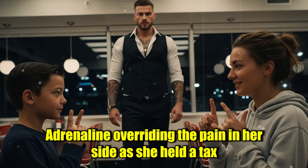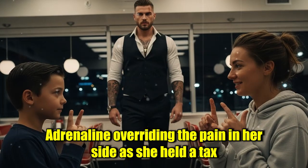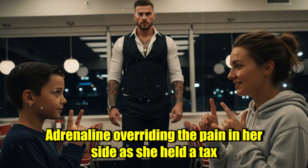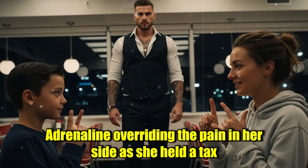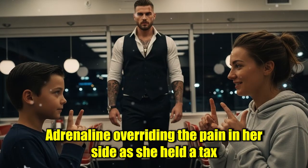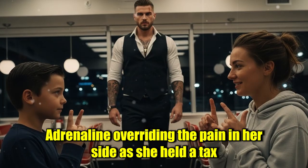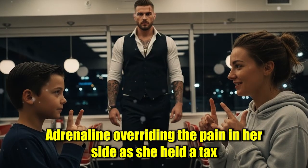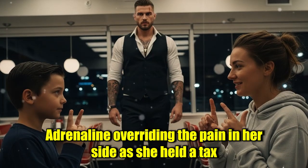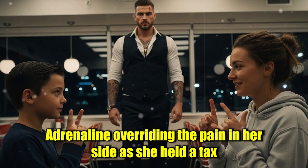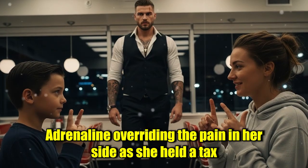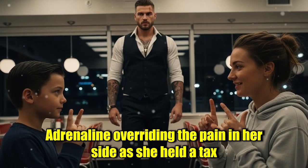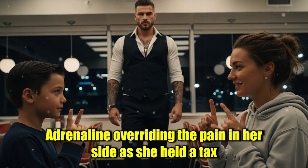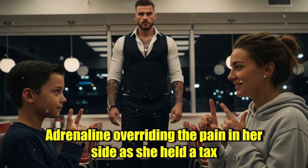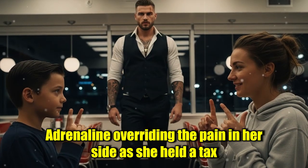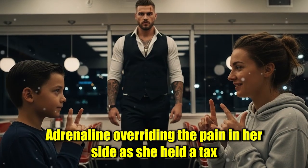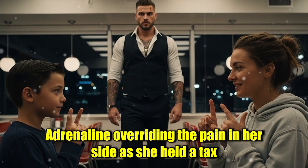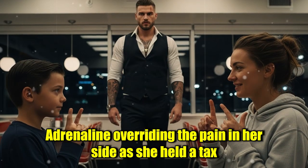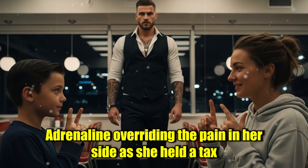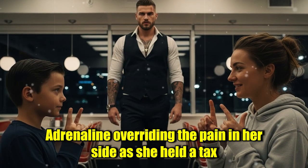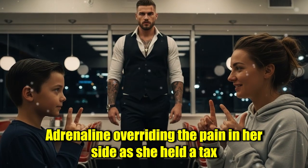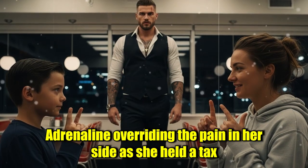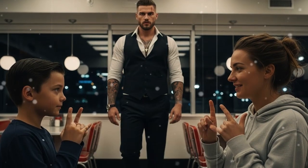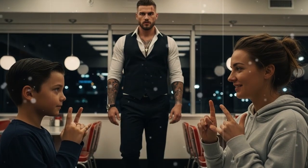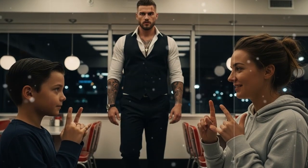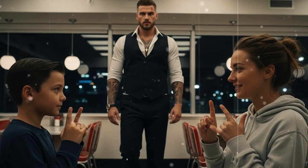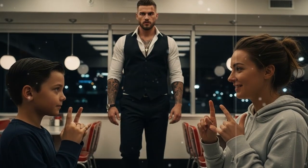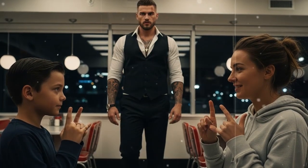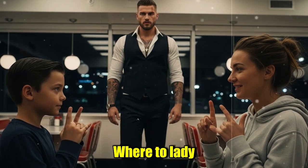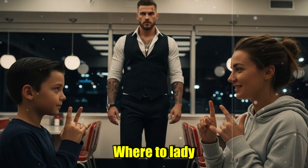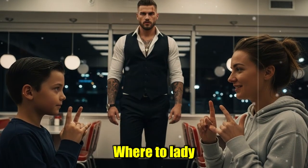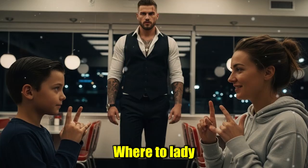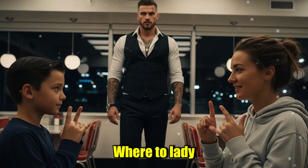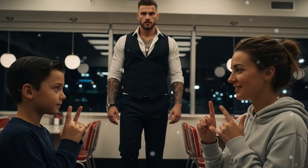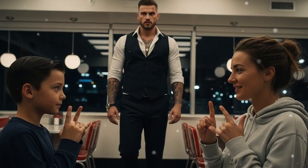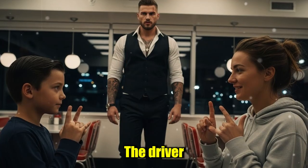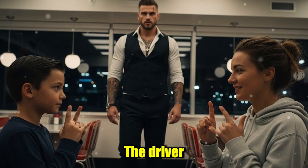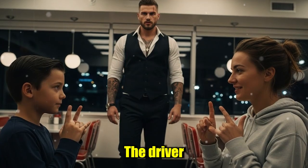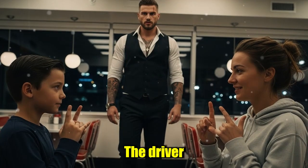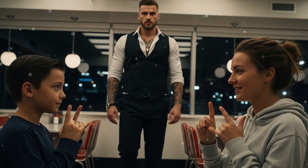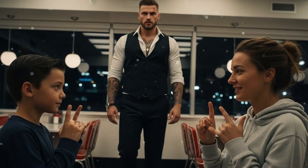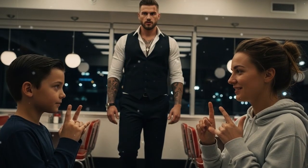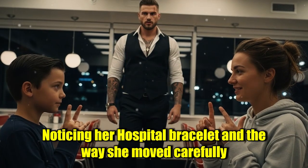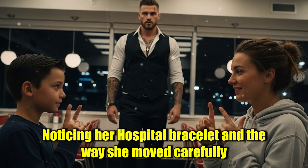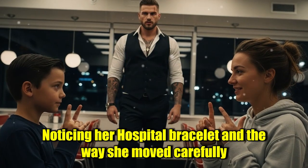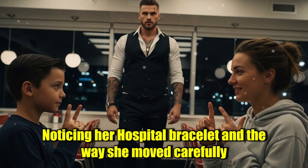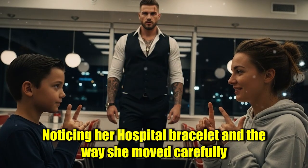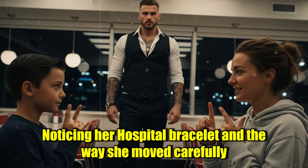adrenaline overriding the pain in her side as she hailed a taxi. Where to, lady? The driver asked, noticing her